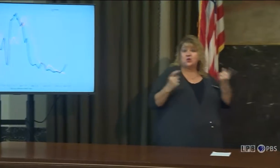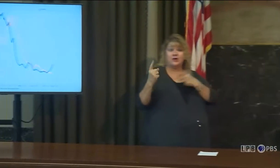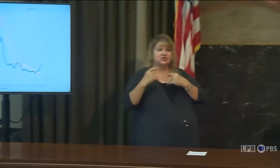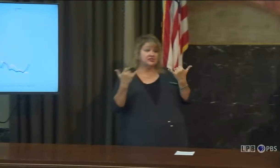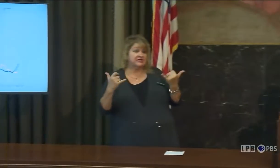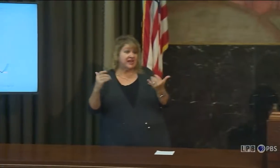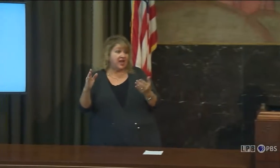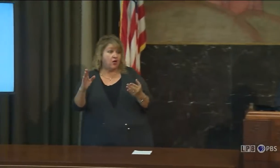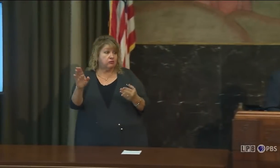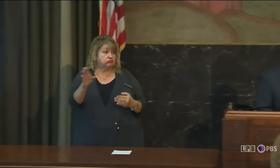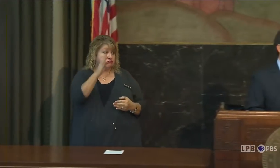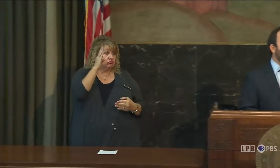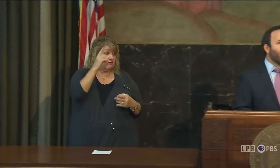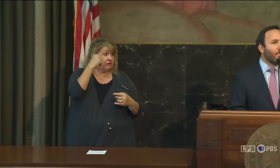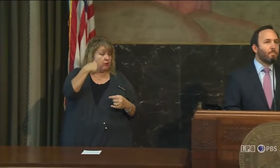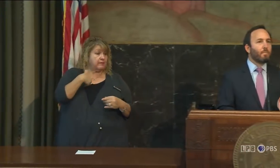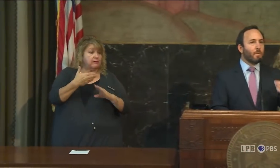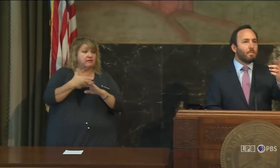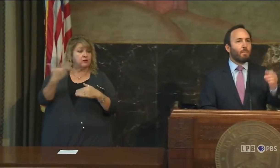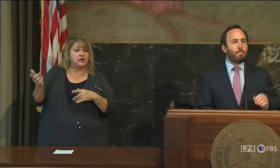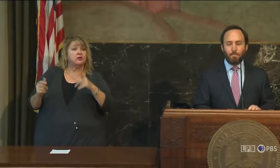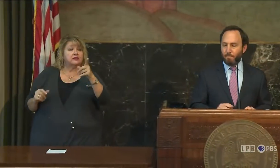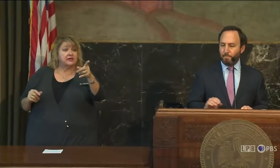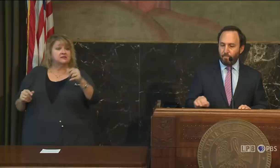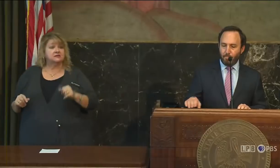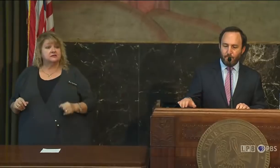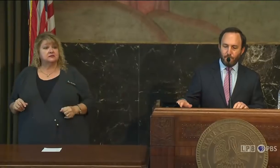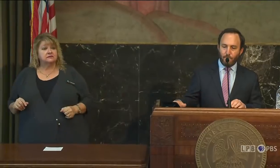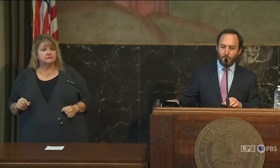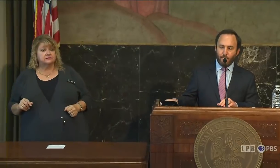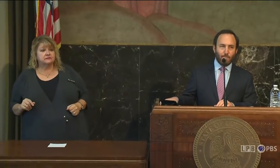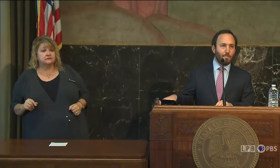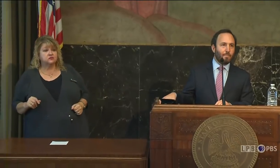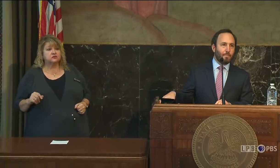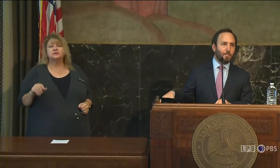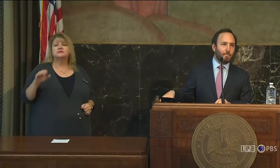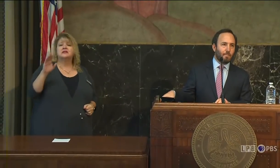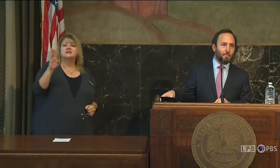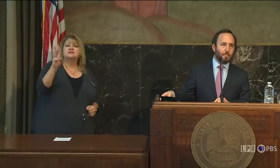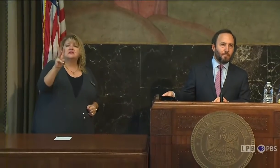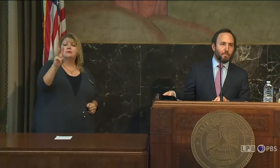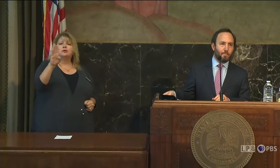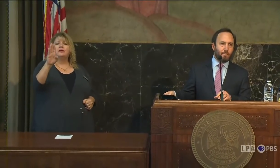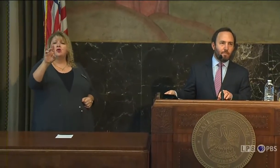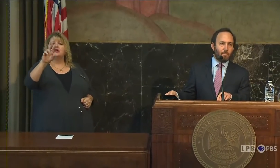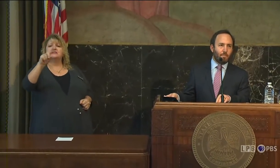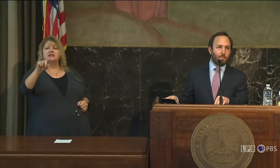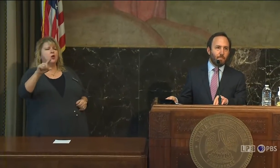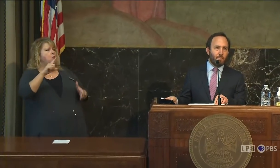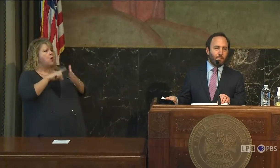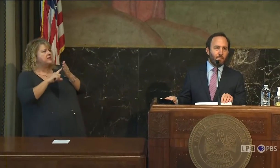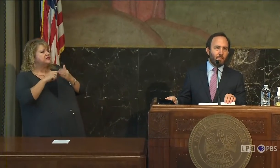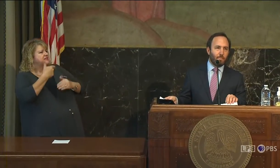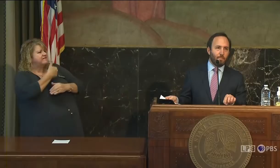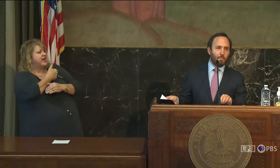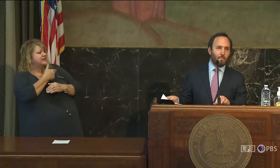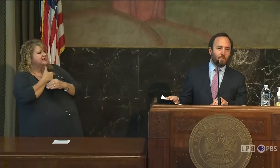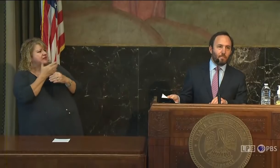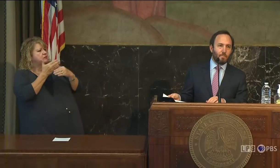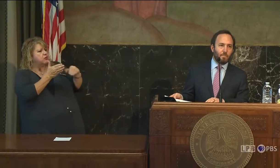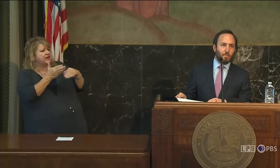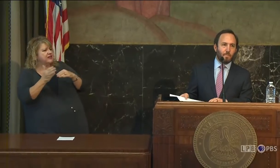directed to me before the governor comes back up. Yes, ma'am. What is the vaccine breakdown of those